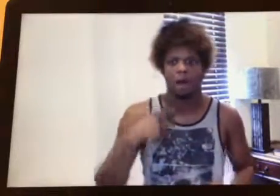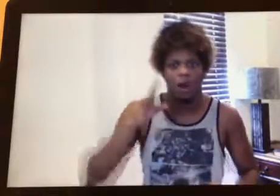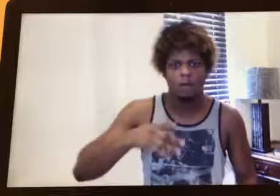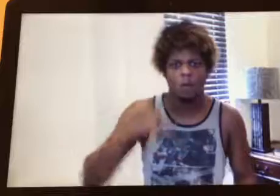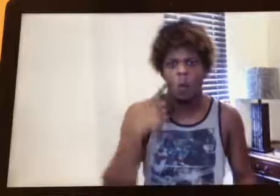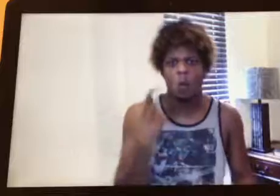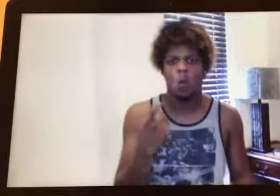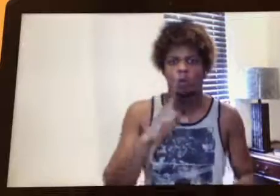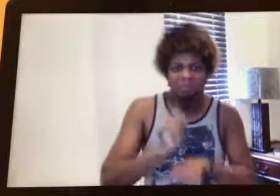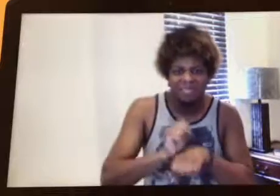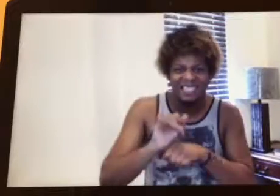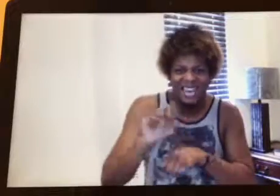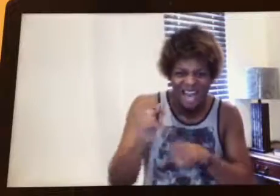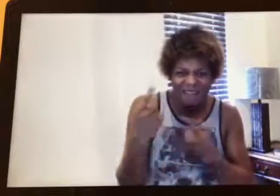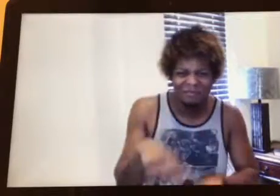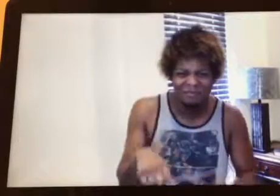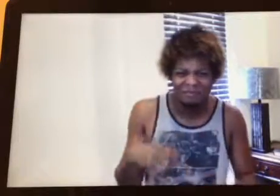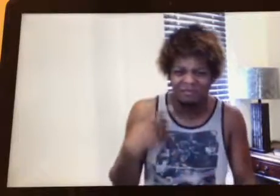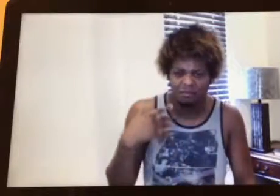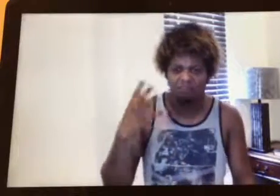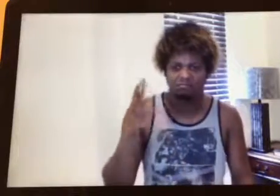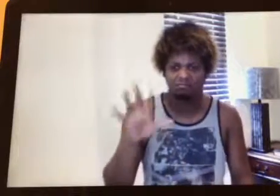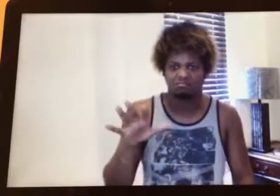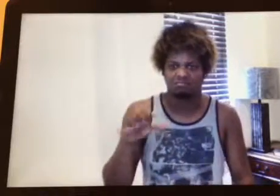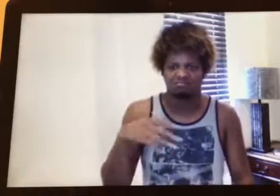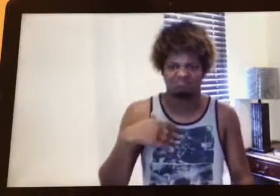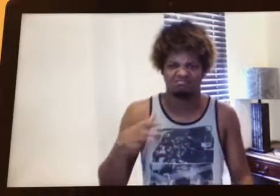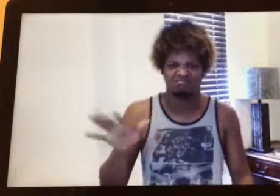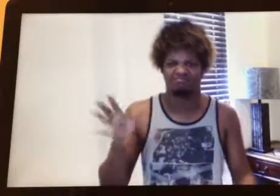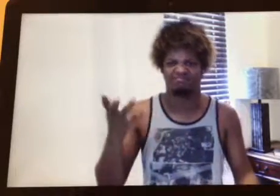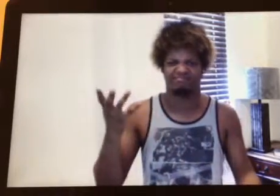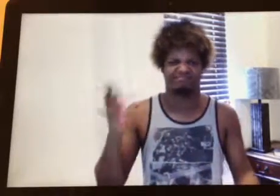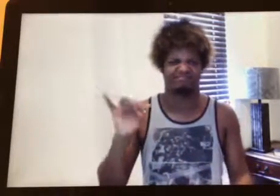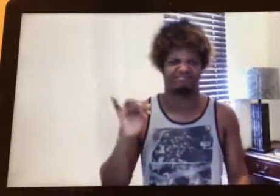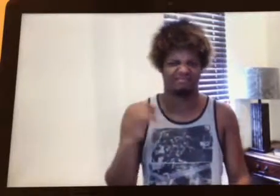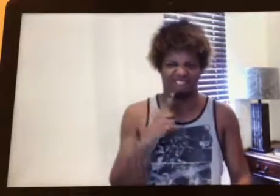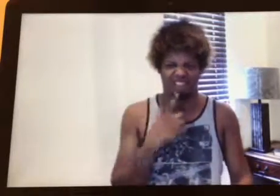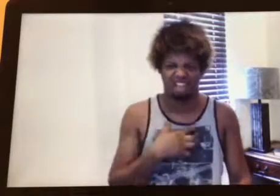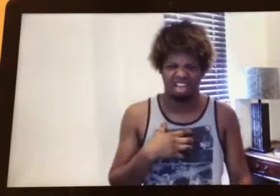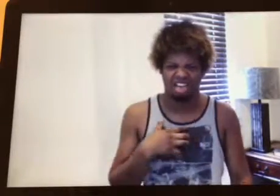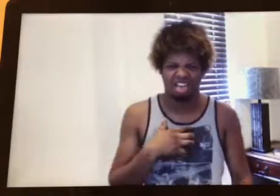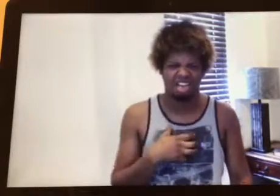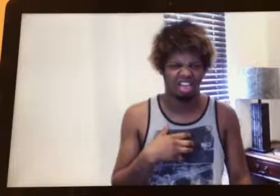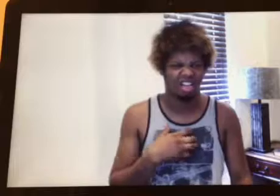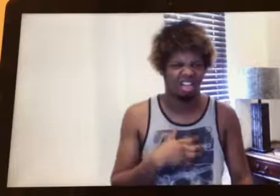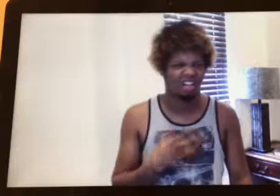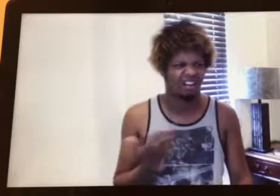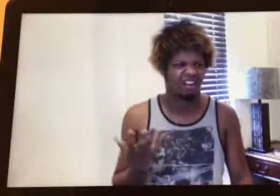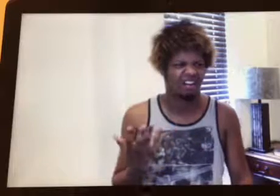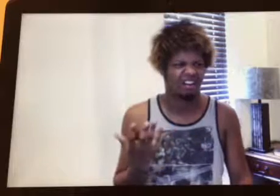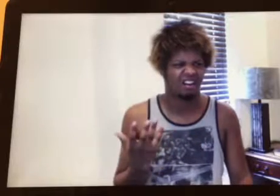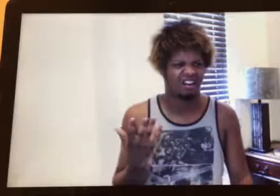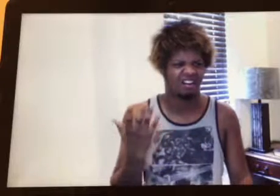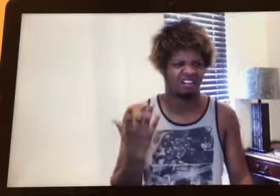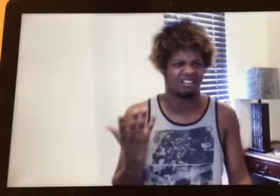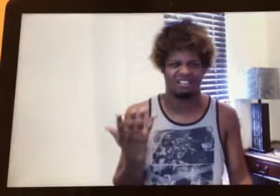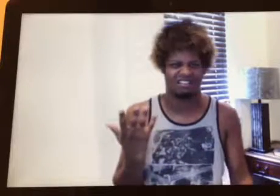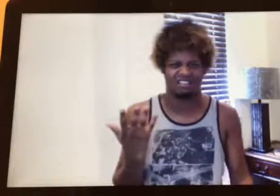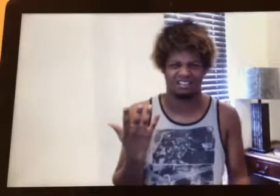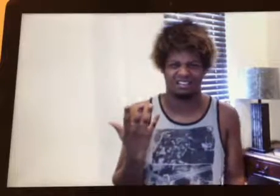doctor's appointment. I was like, really? I know this is a job, but you can't interpret. It was an awful experience. I